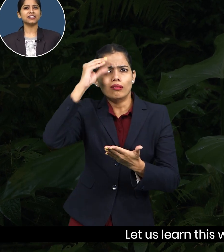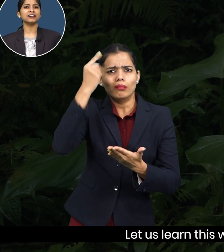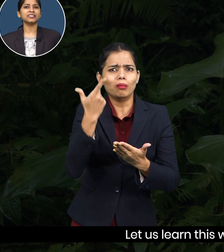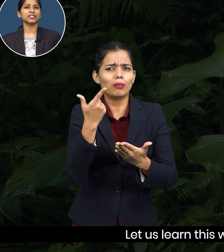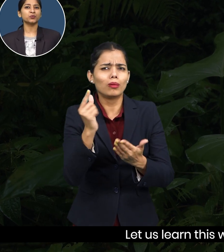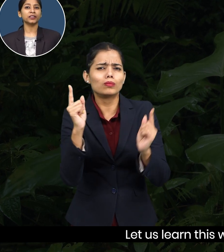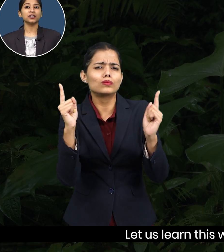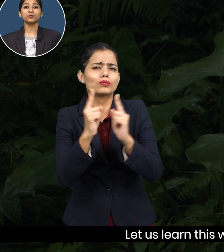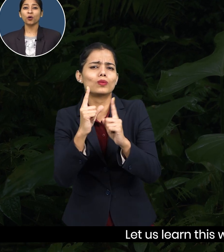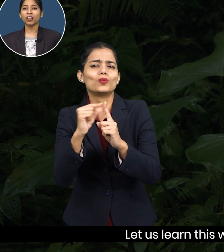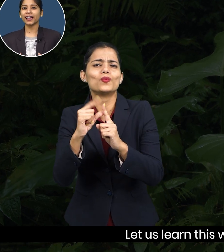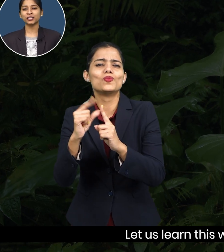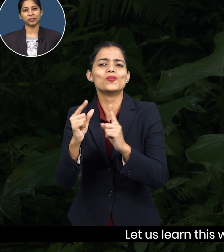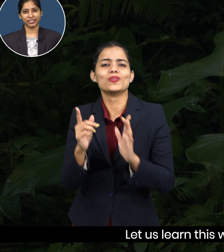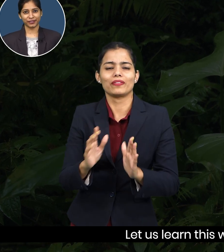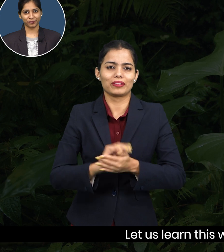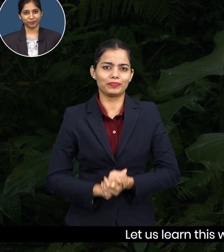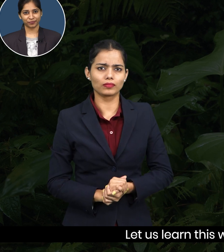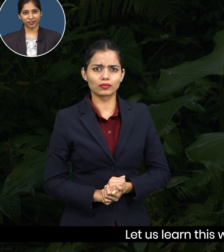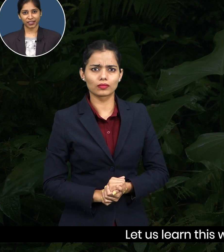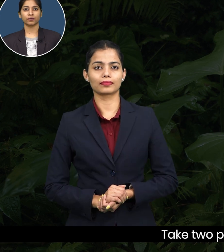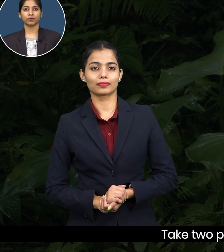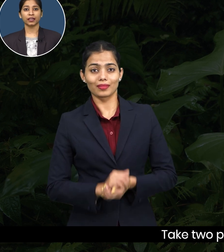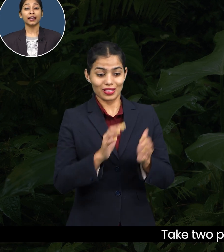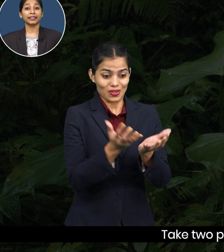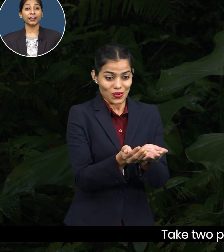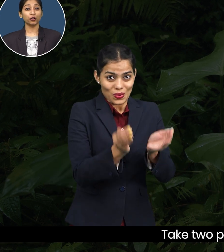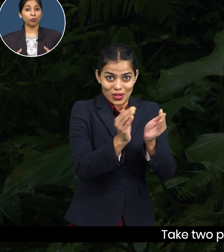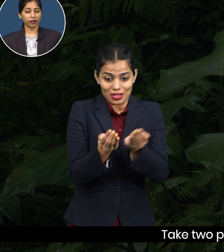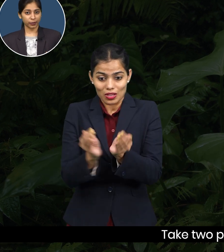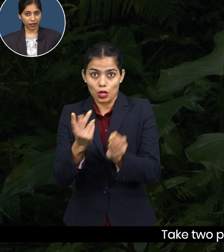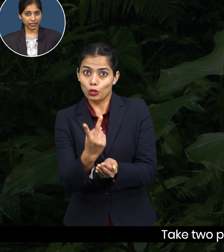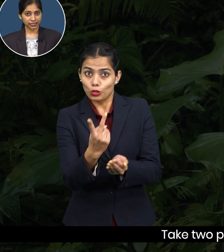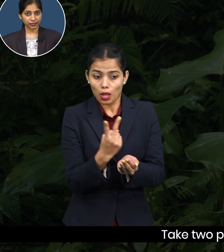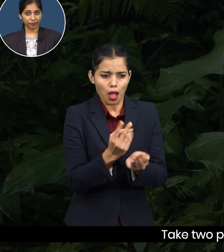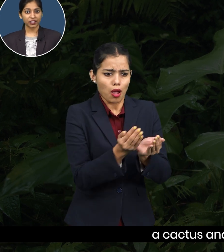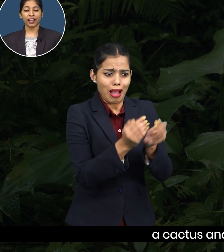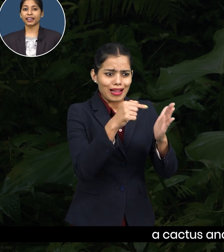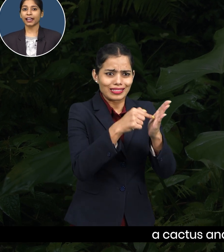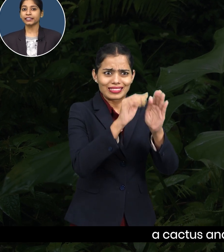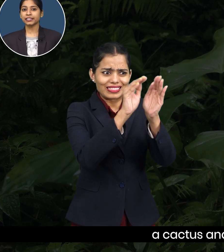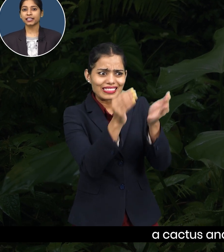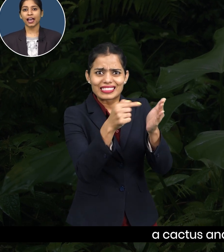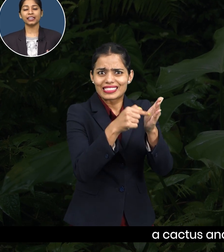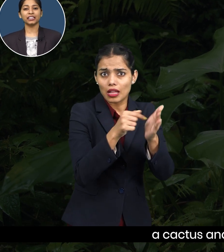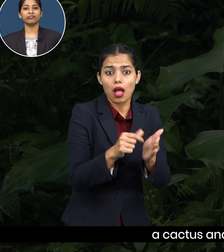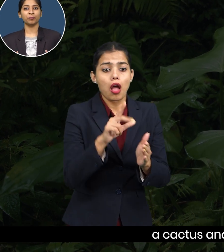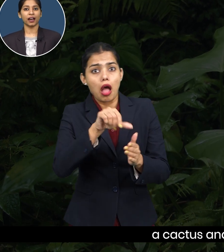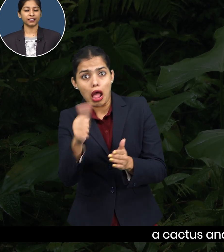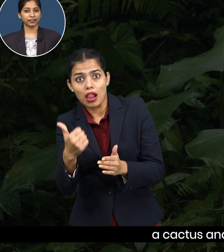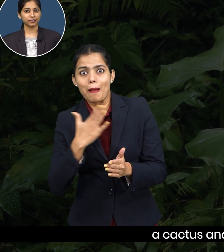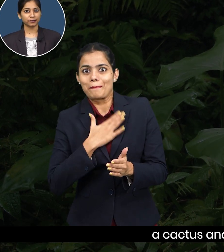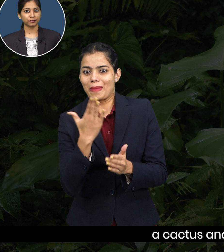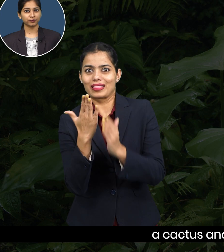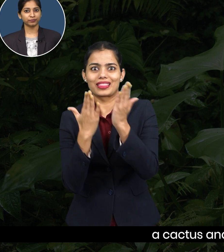Let us learn this with a small activity. Take two potted plants, a cactus and a leafy